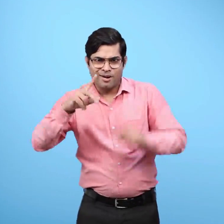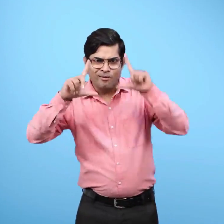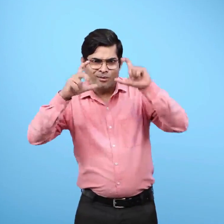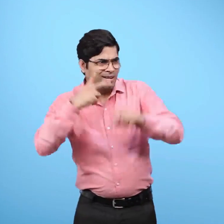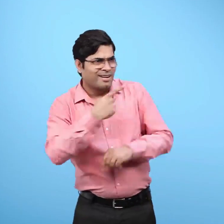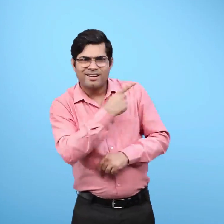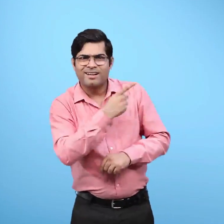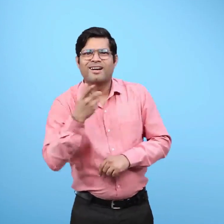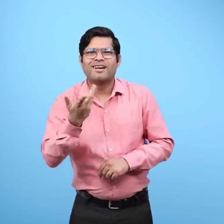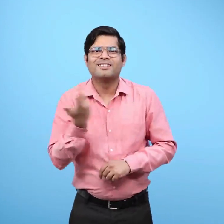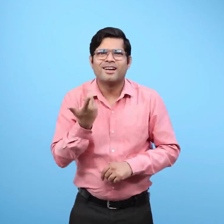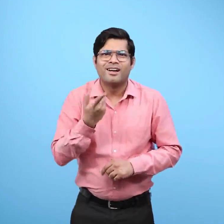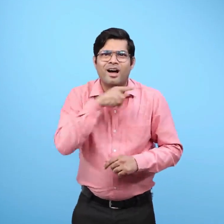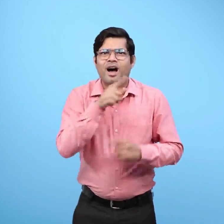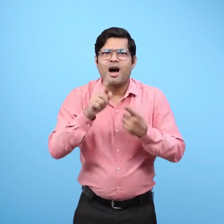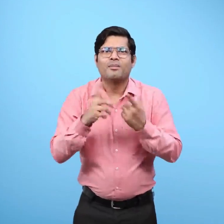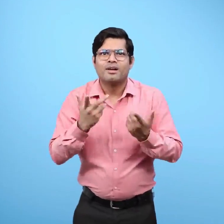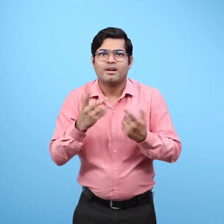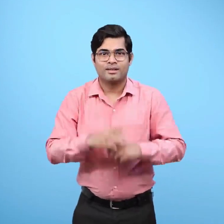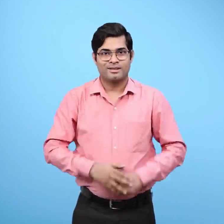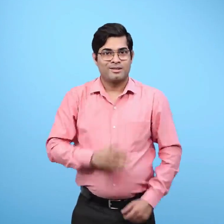Below this we have a picture of a procession.